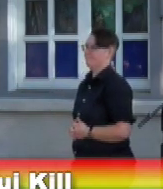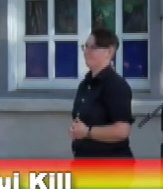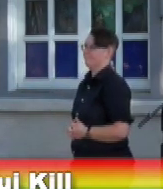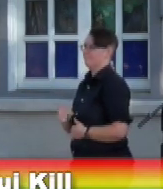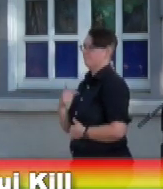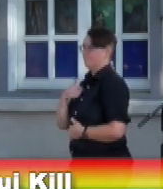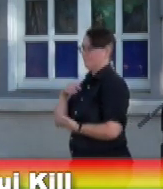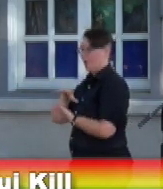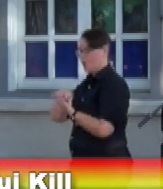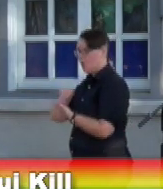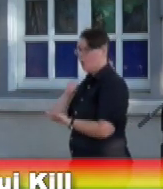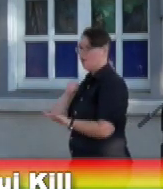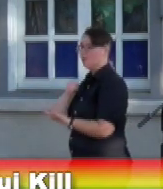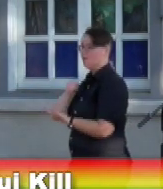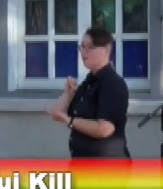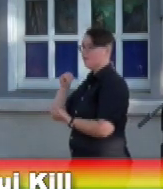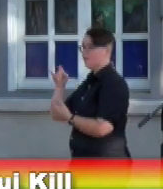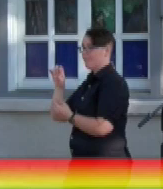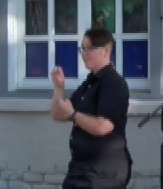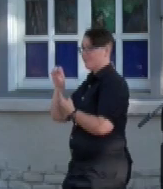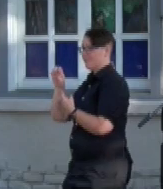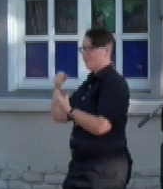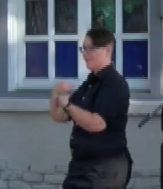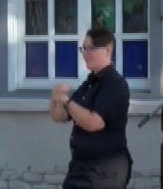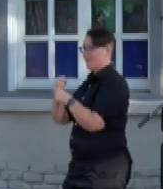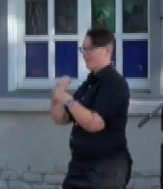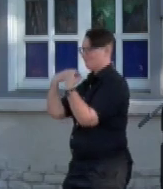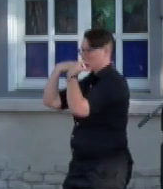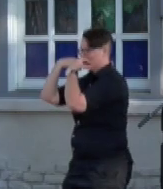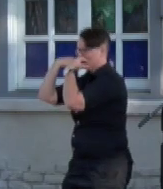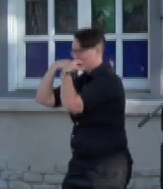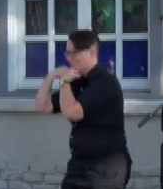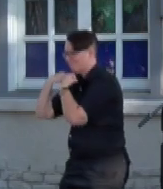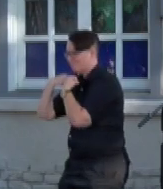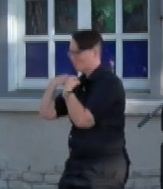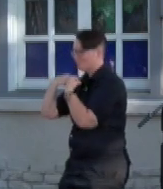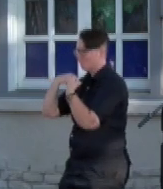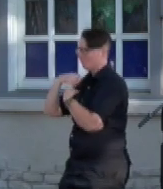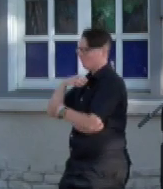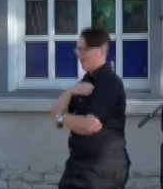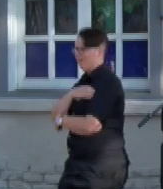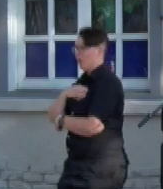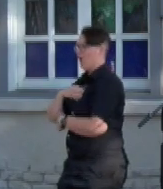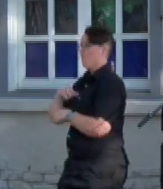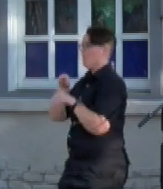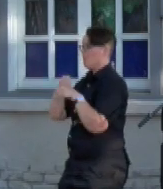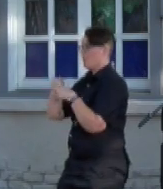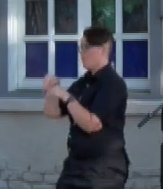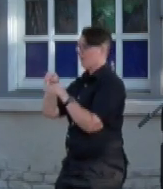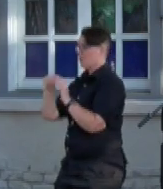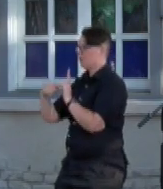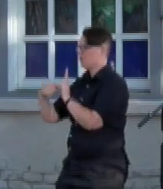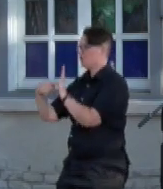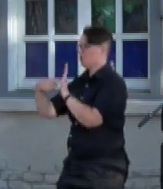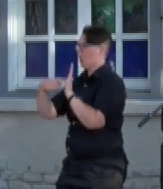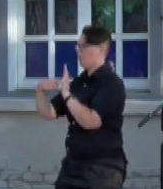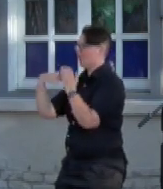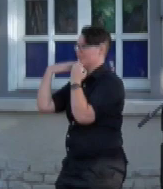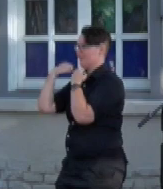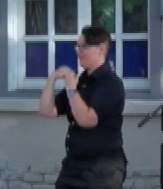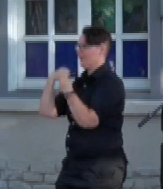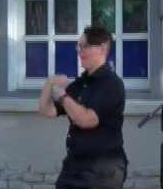I learned that space is made sacred, that movement is sacred technology, which determines